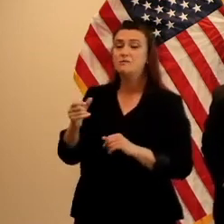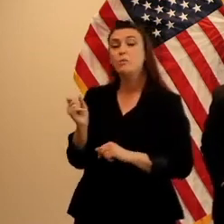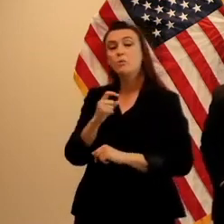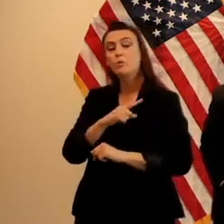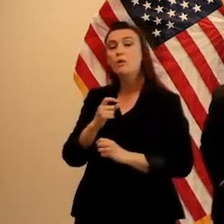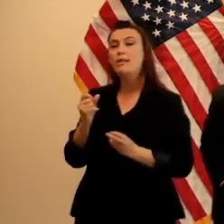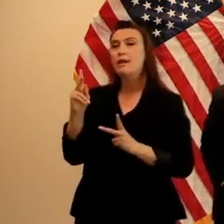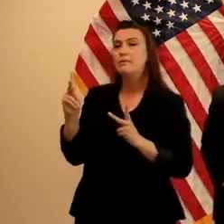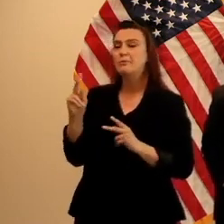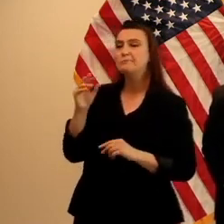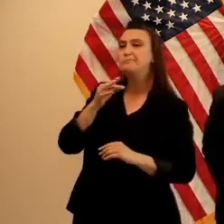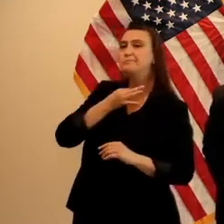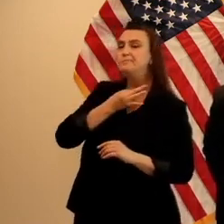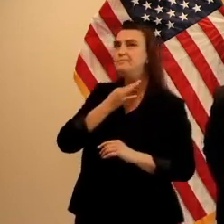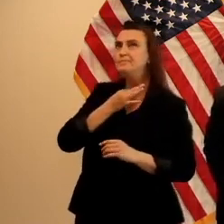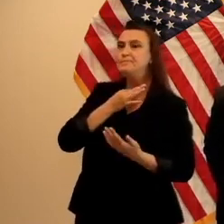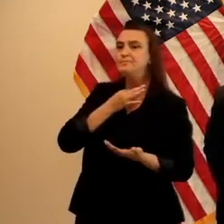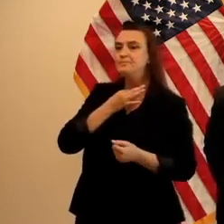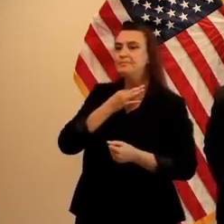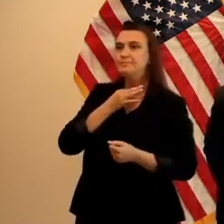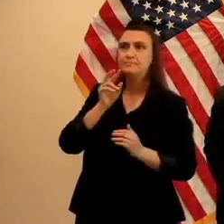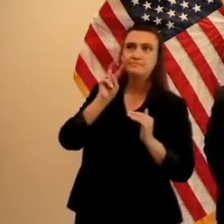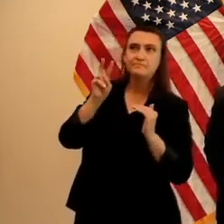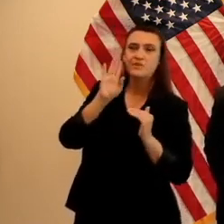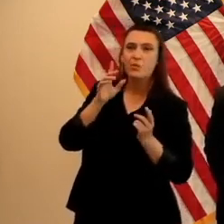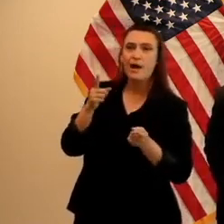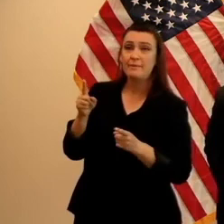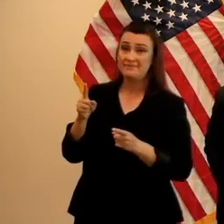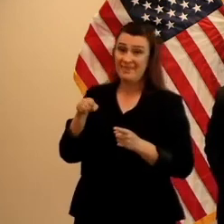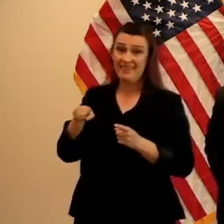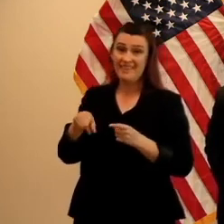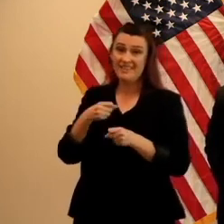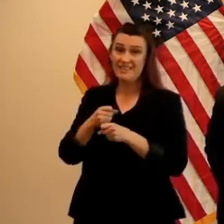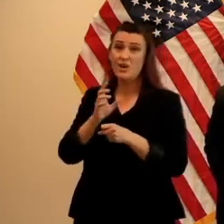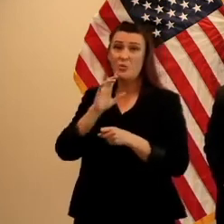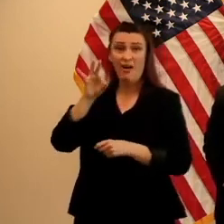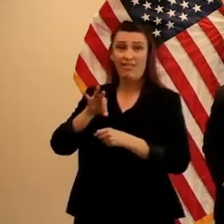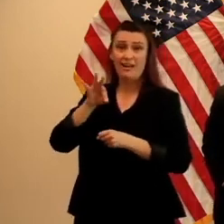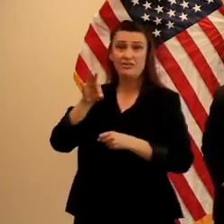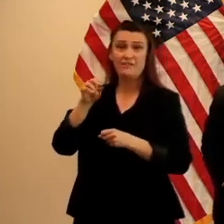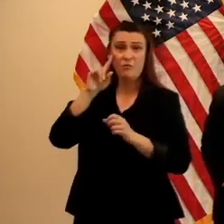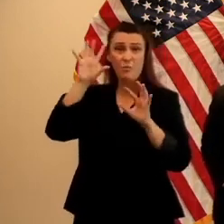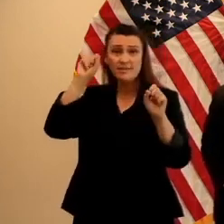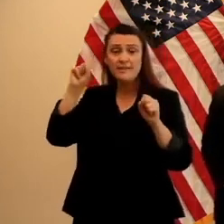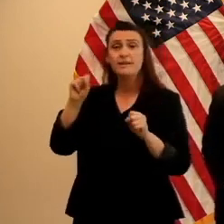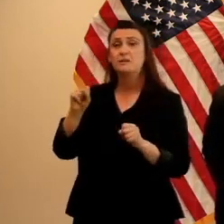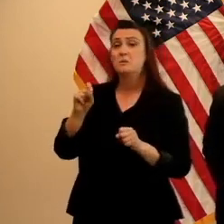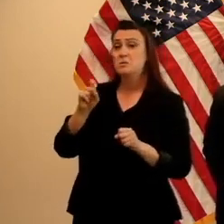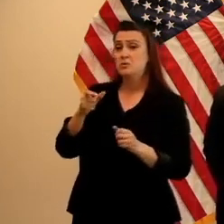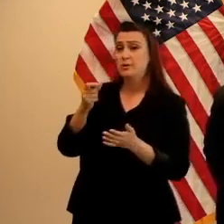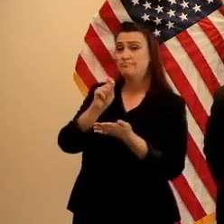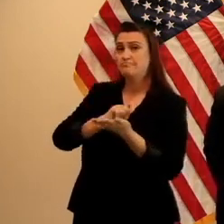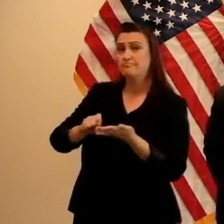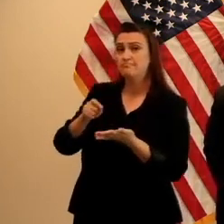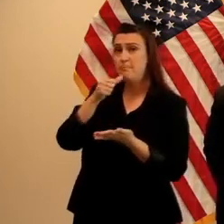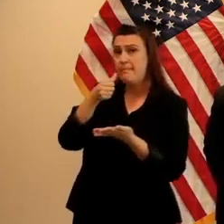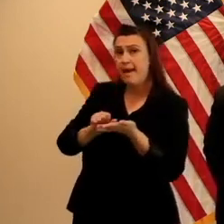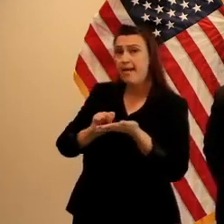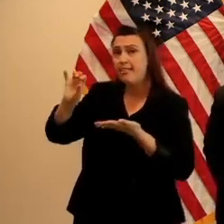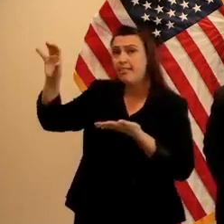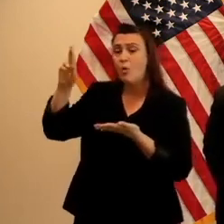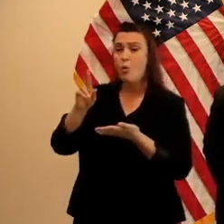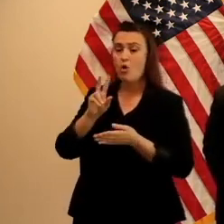opinion. A lot of people are kind of wondering about this. This is an election year. People wondering if they should go by mail or go and vote in